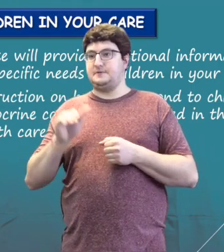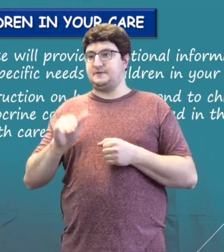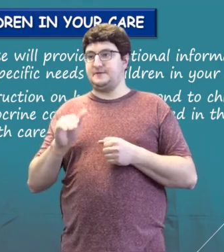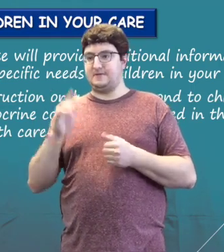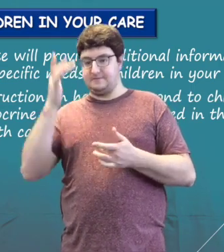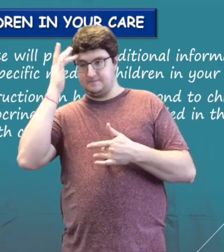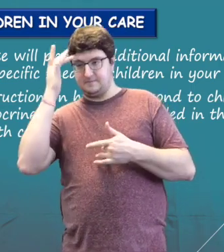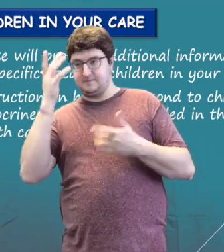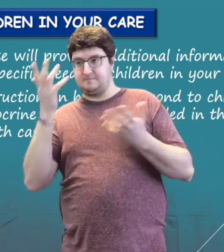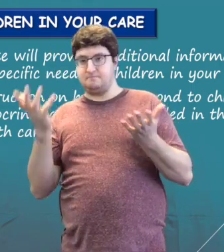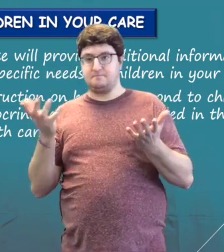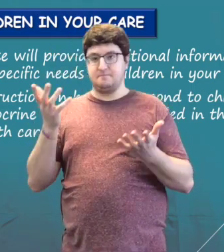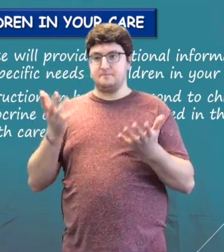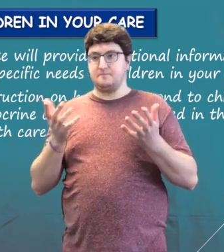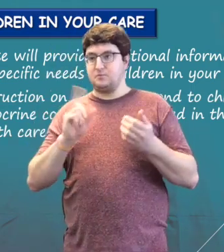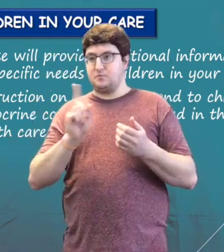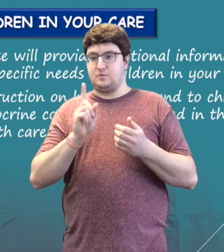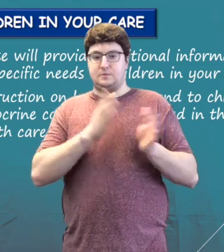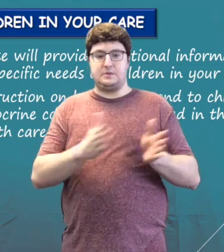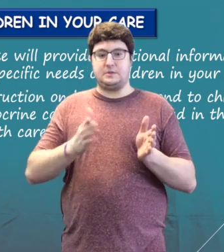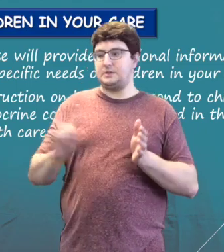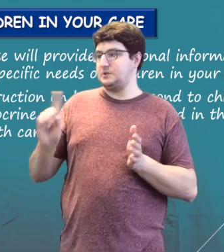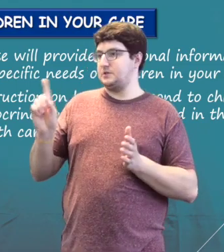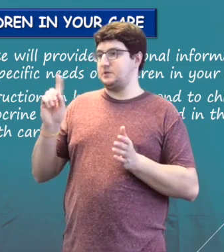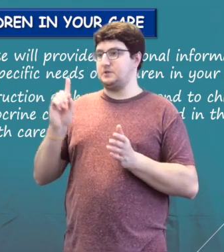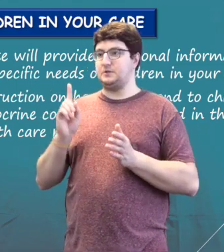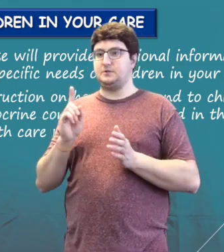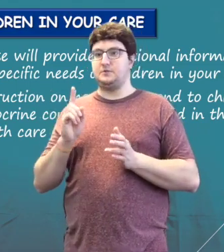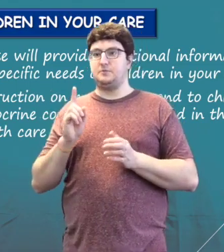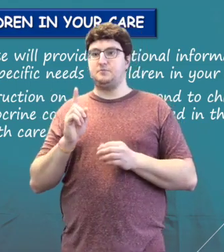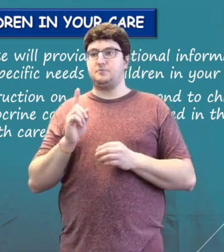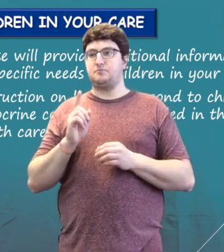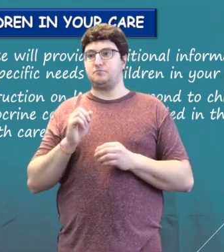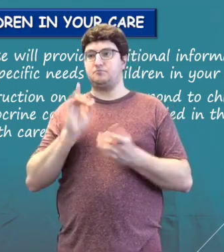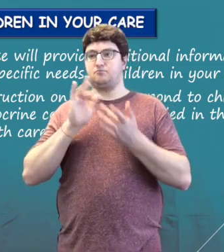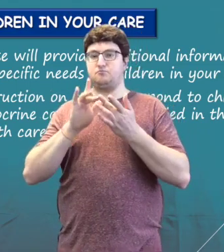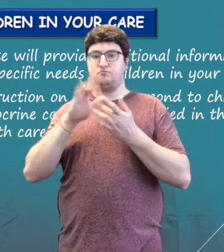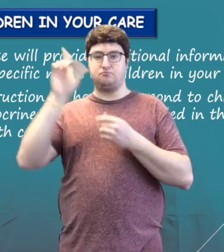or how to access their healthcare plan, talk to your administrator.